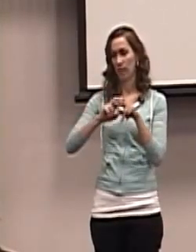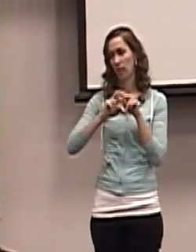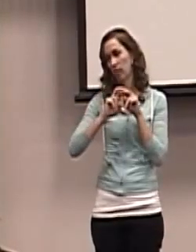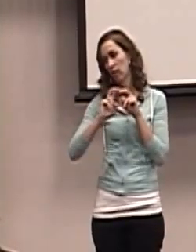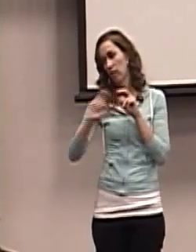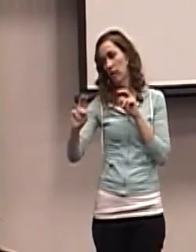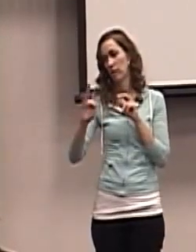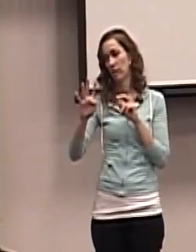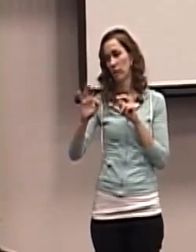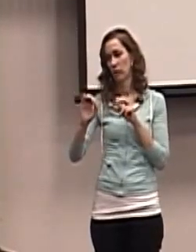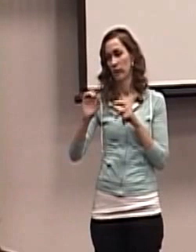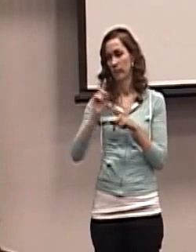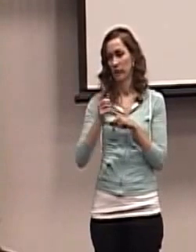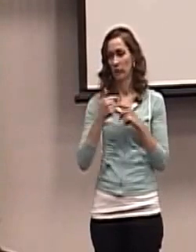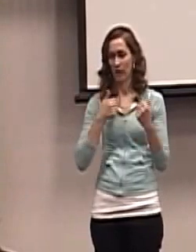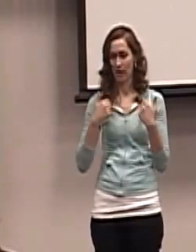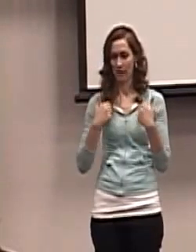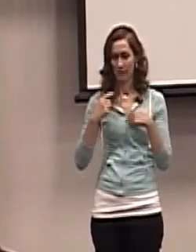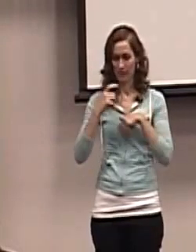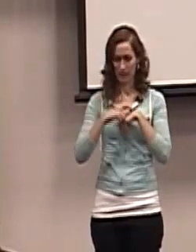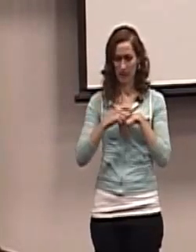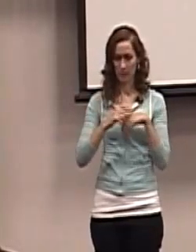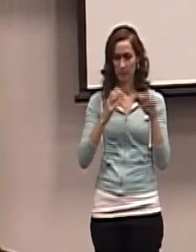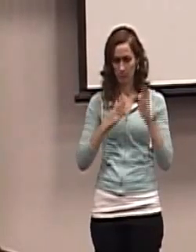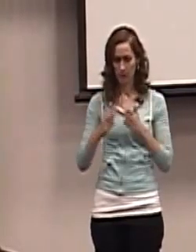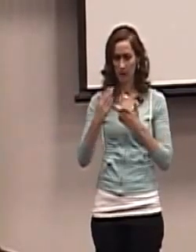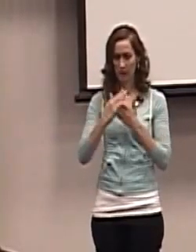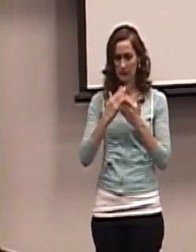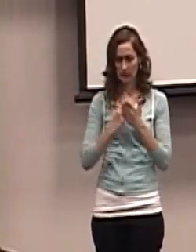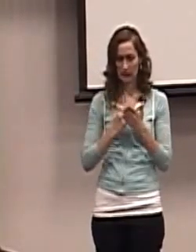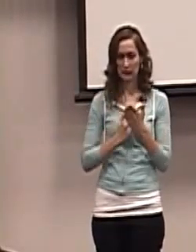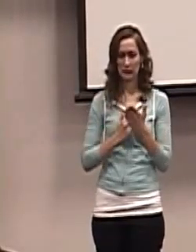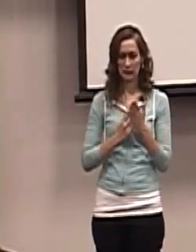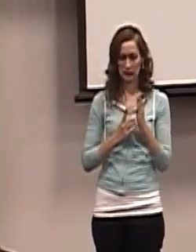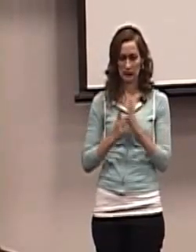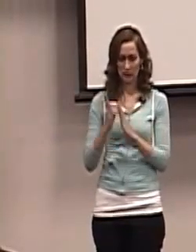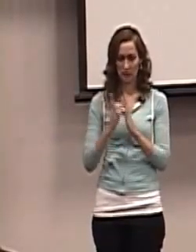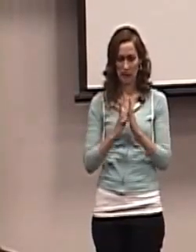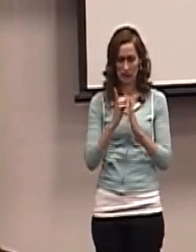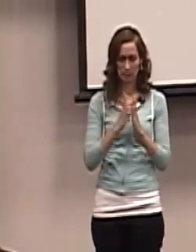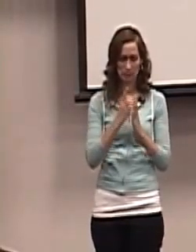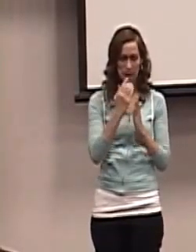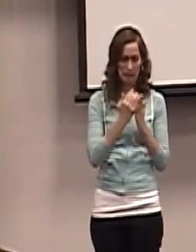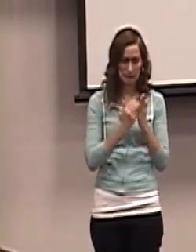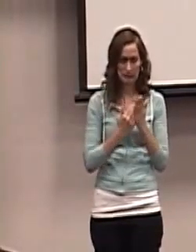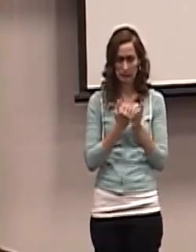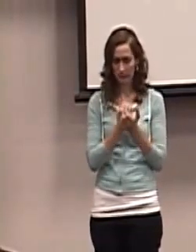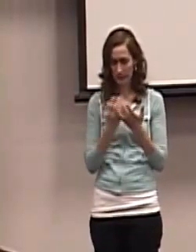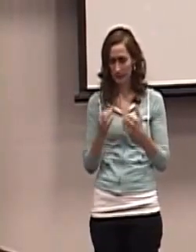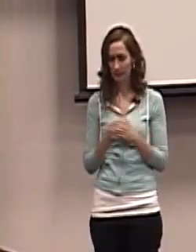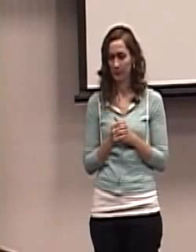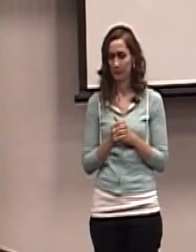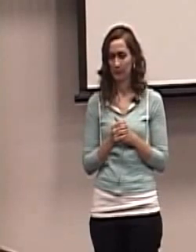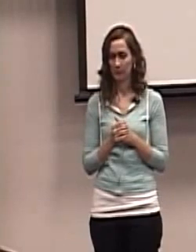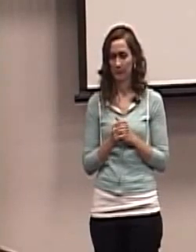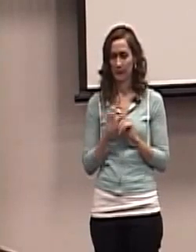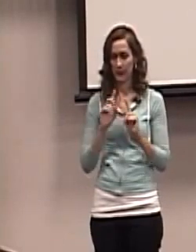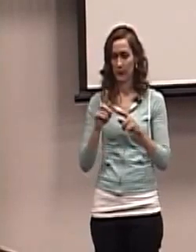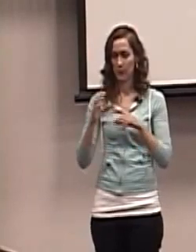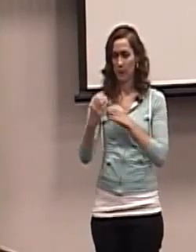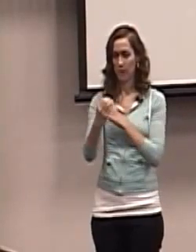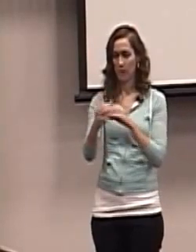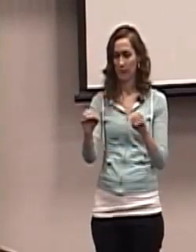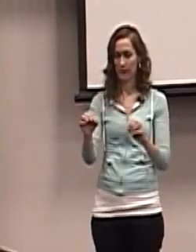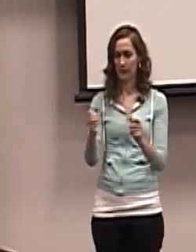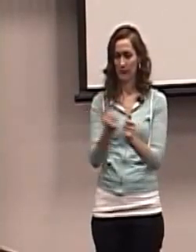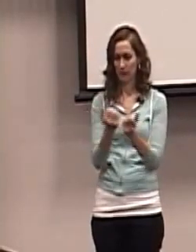lessons, prepare sermons, develop various and sundry things. And then at the office, everything